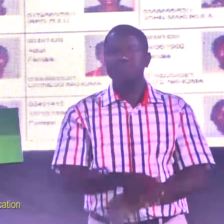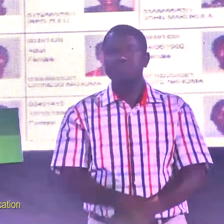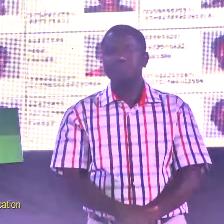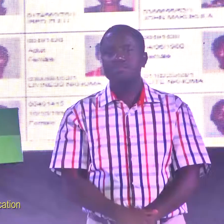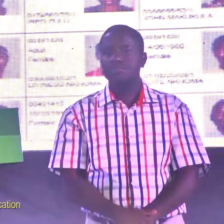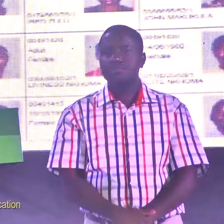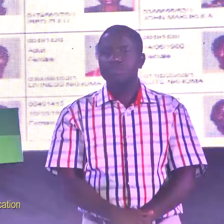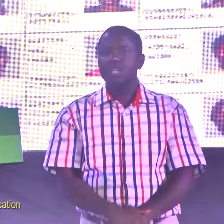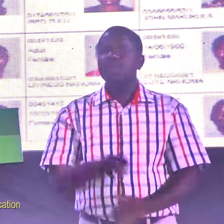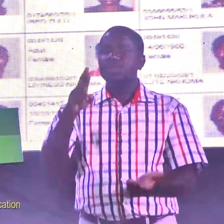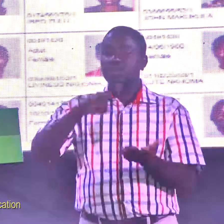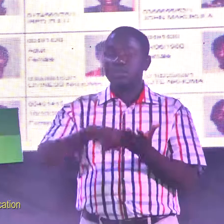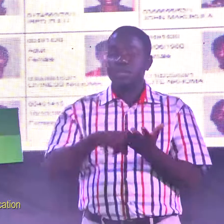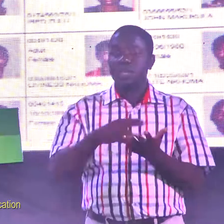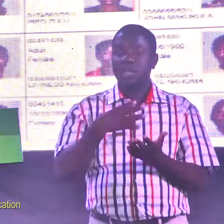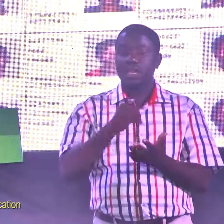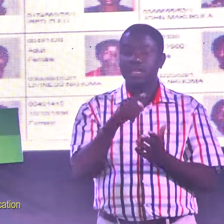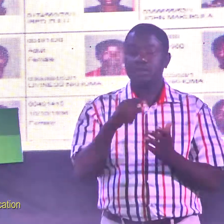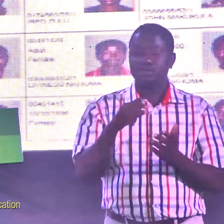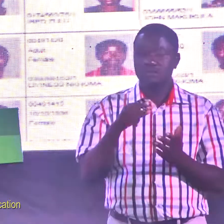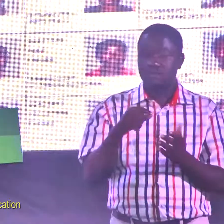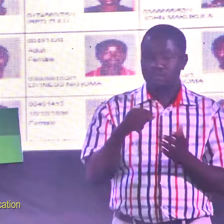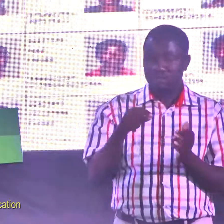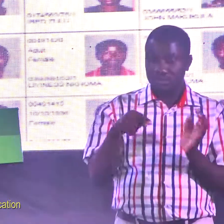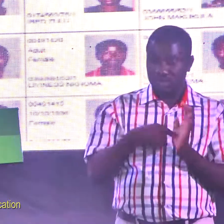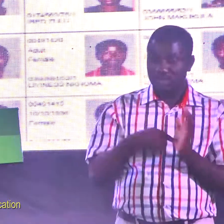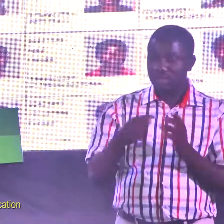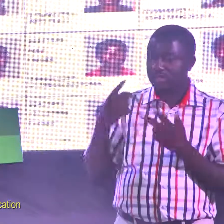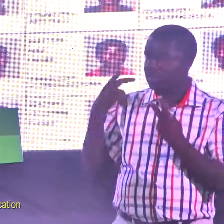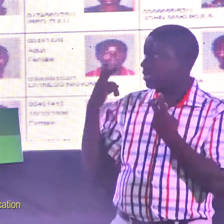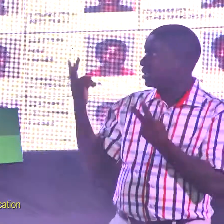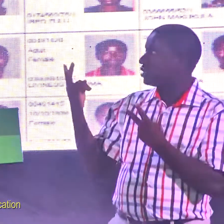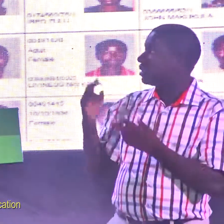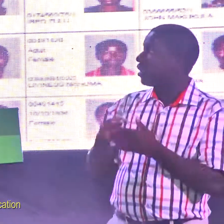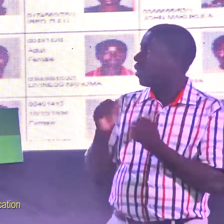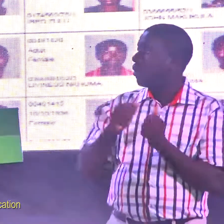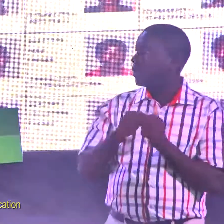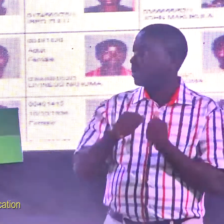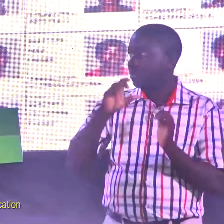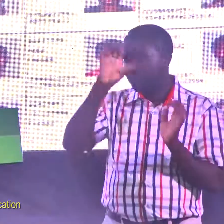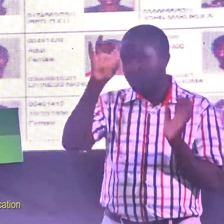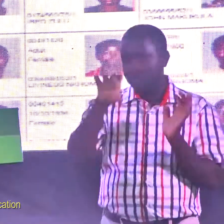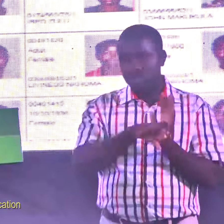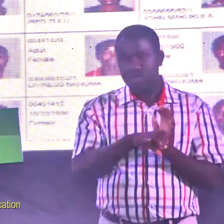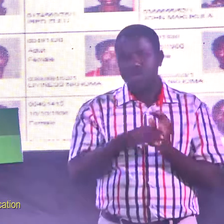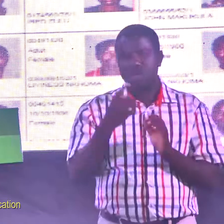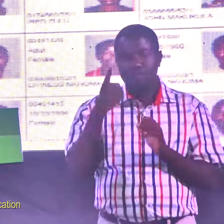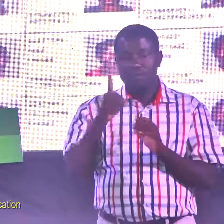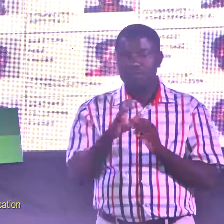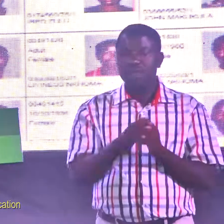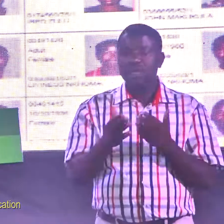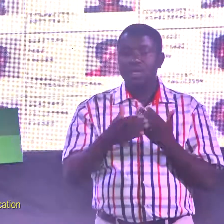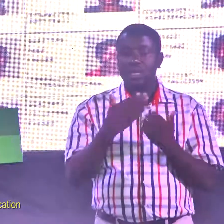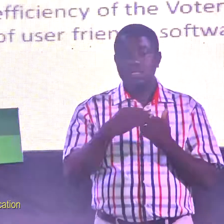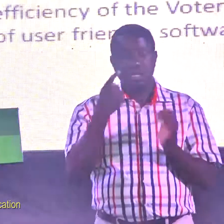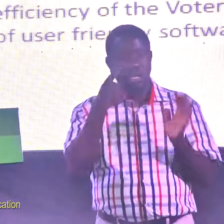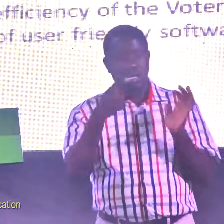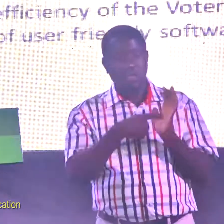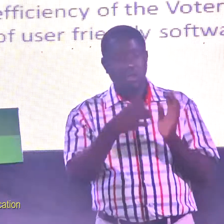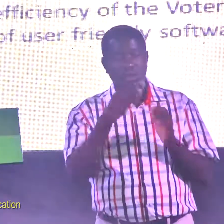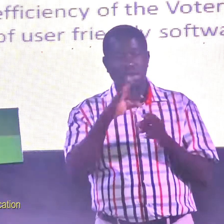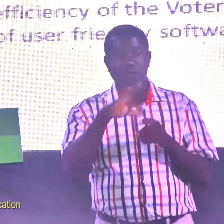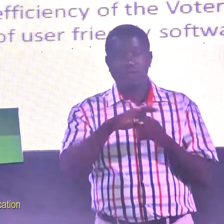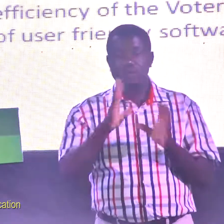The register looks like what is shown on the screen there. We've got a portrait and other details for easy identification of